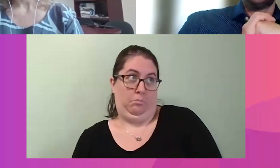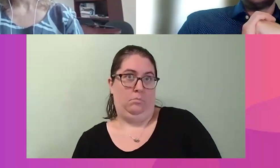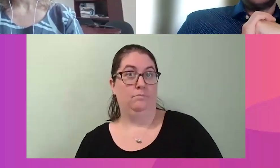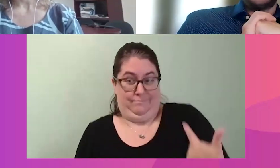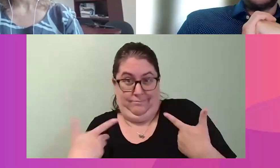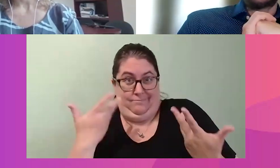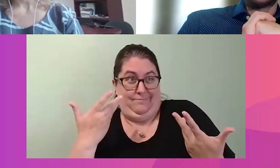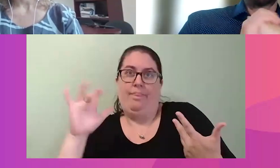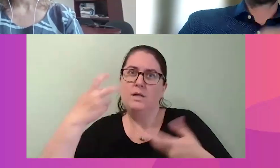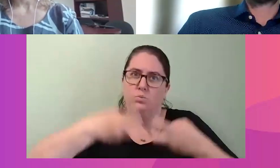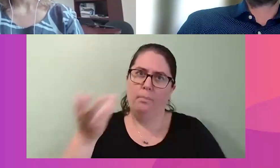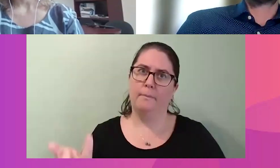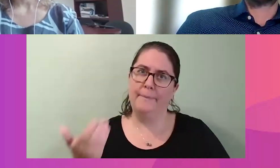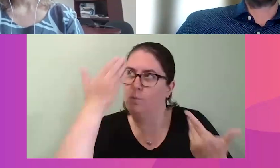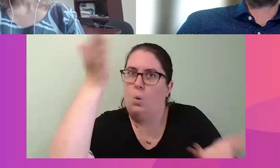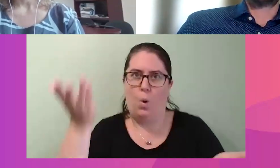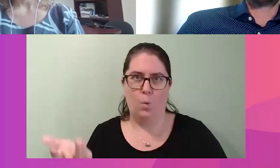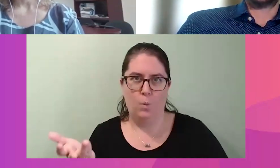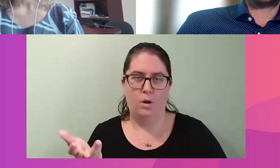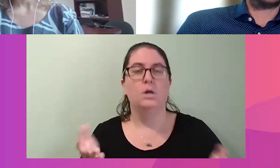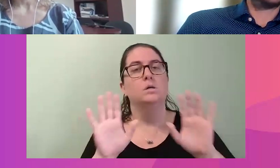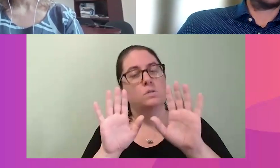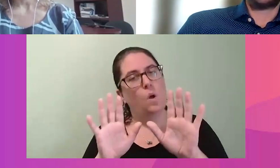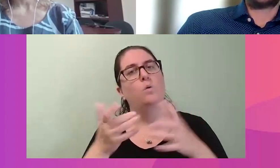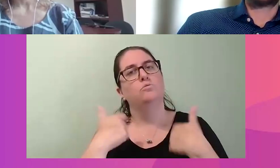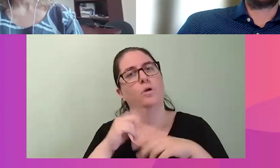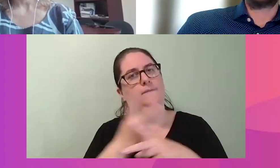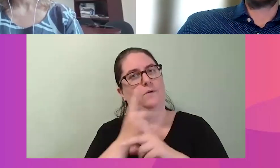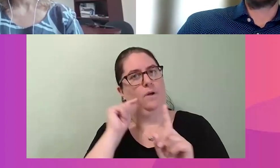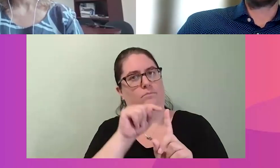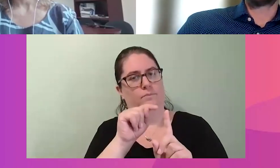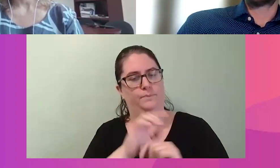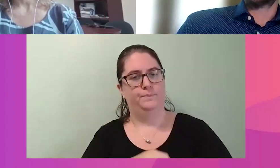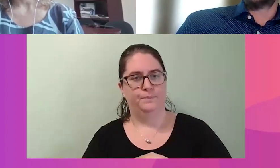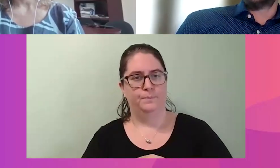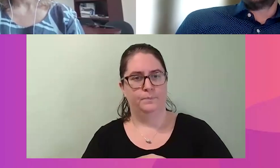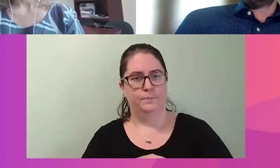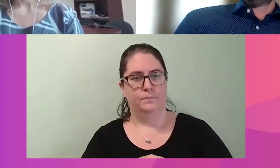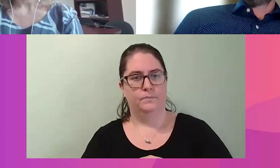problem. So that's what we're trying to address here. Next slide, please.